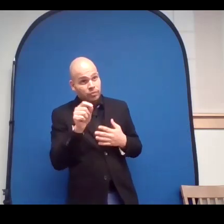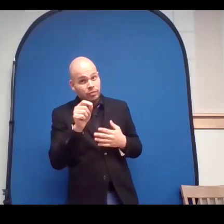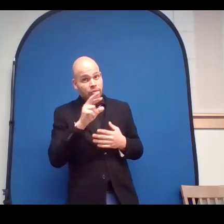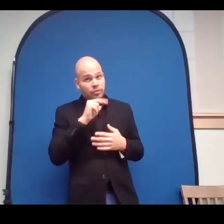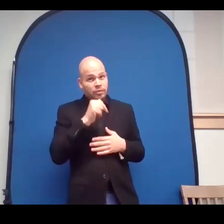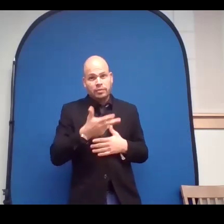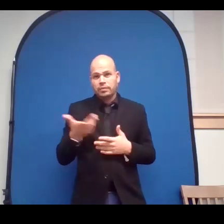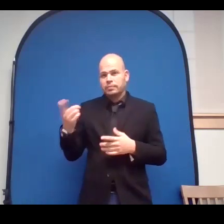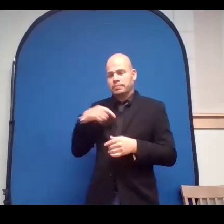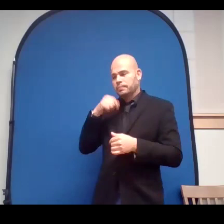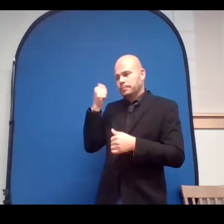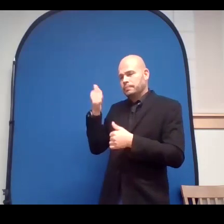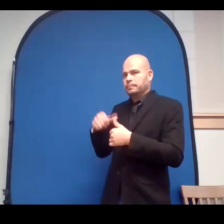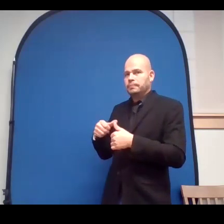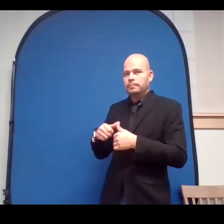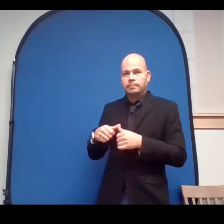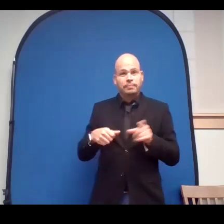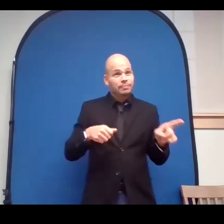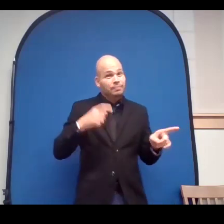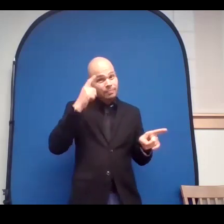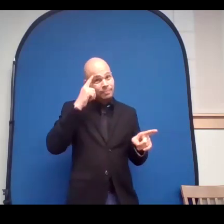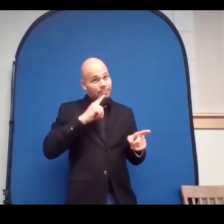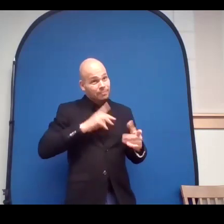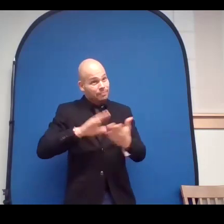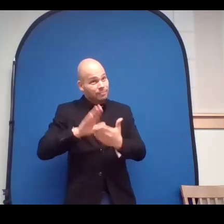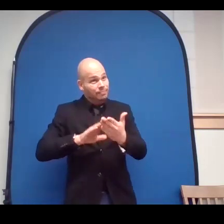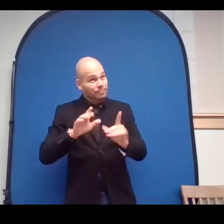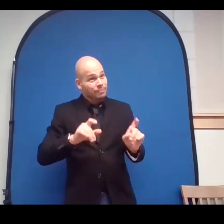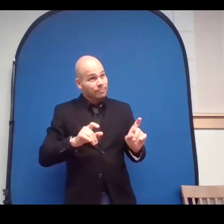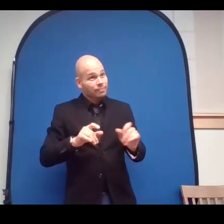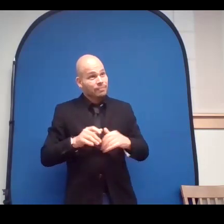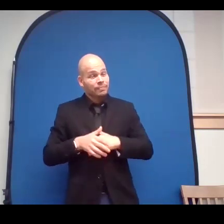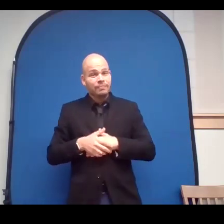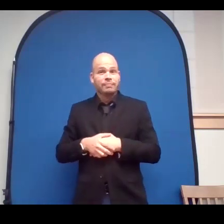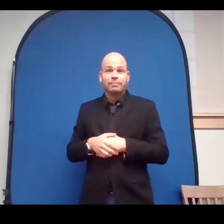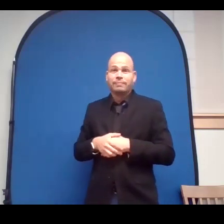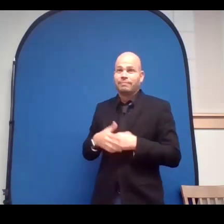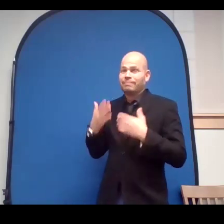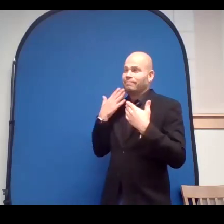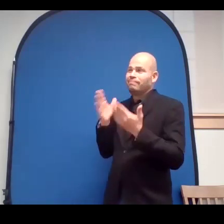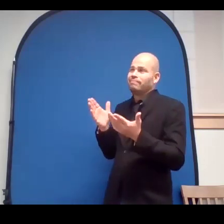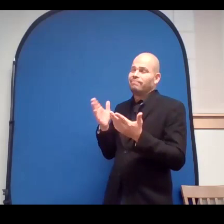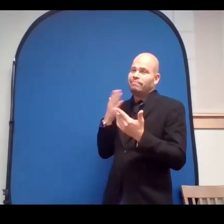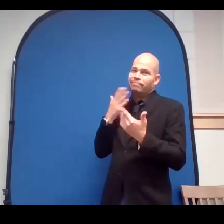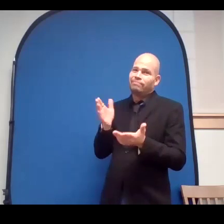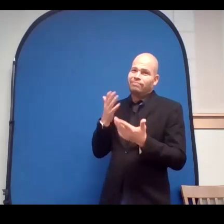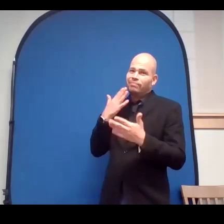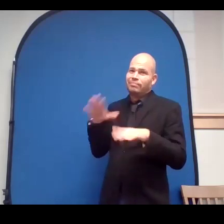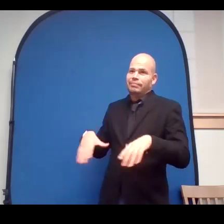reason to believe that there was a face-to-face? I cannot recall what someone did that